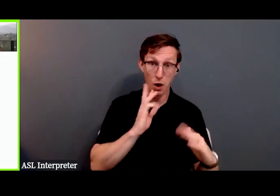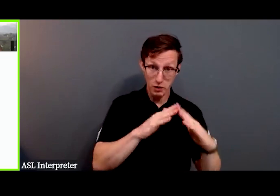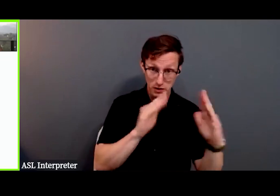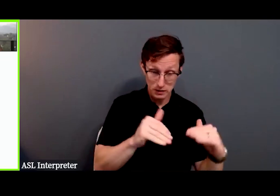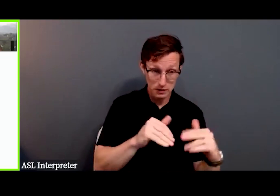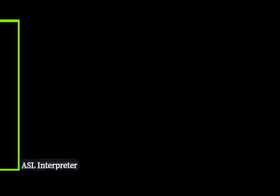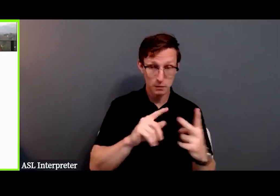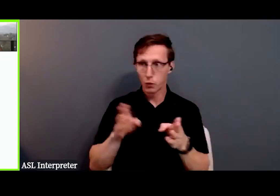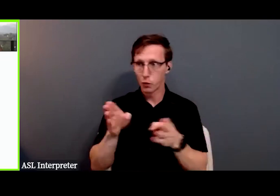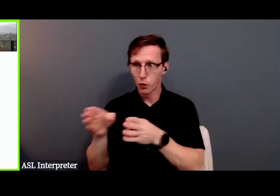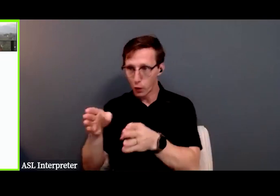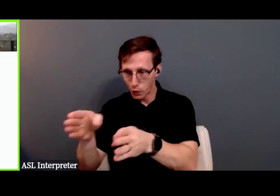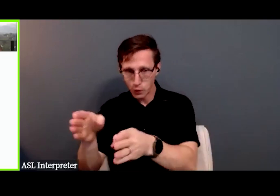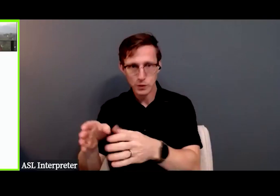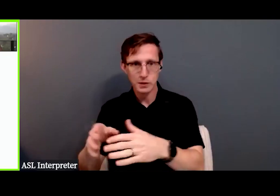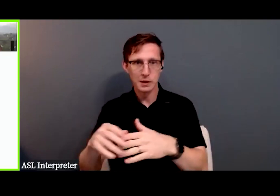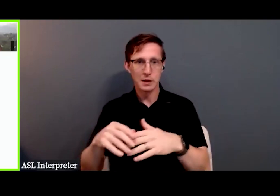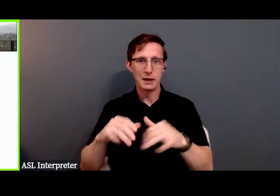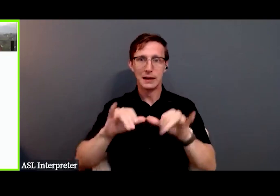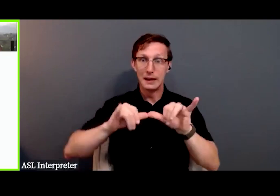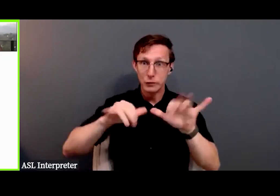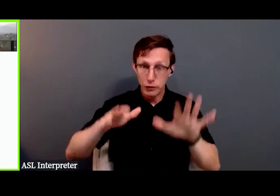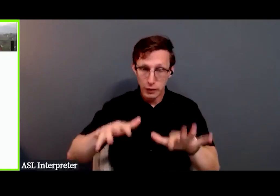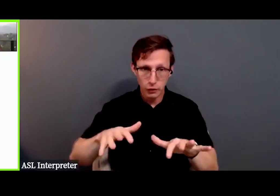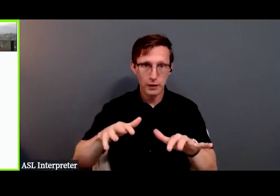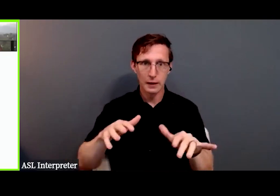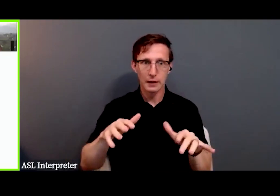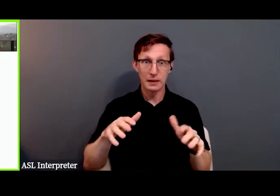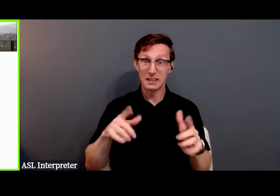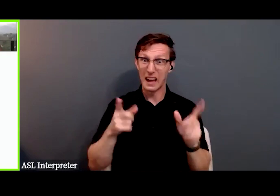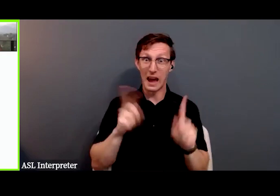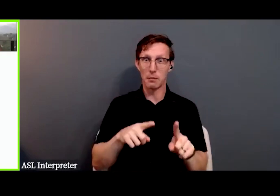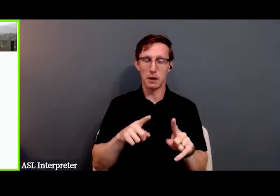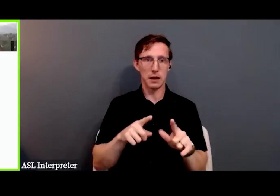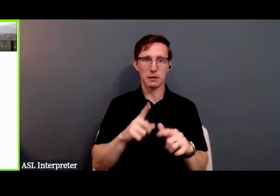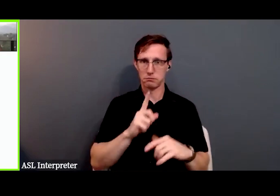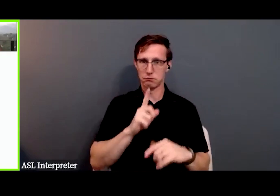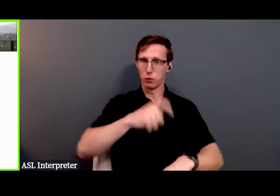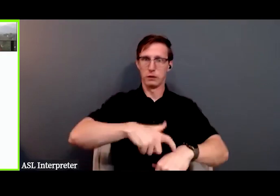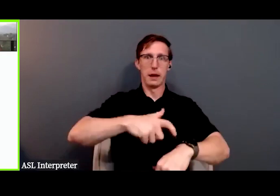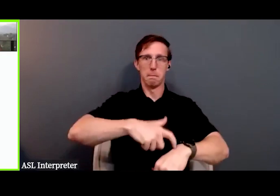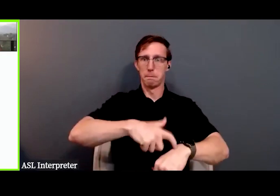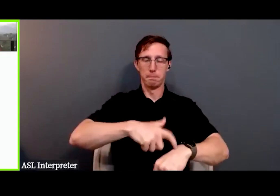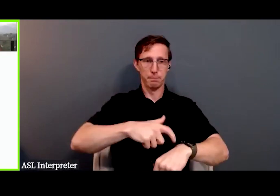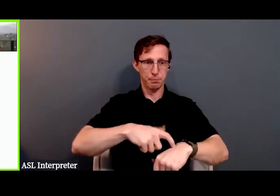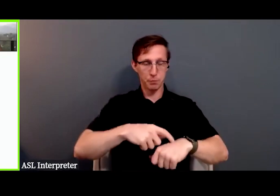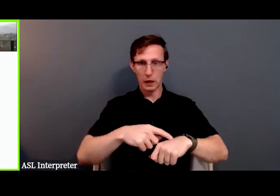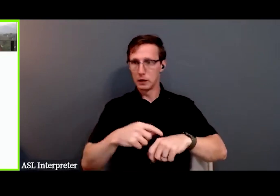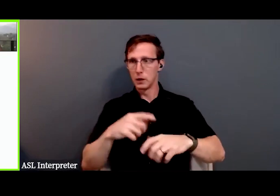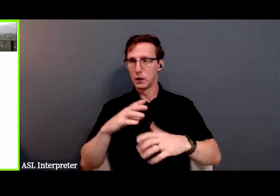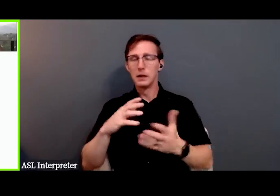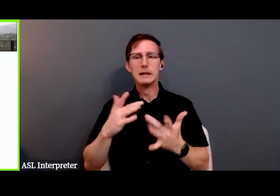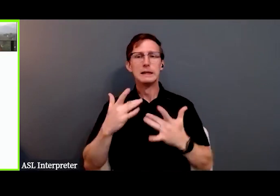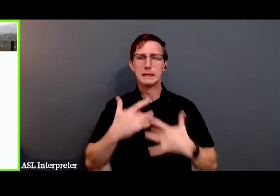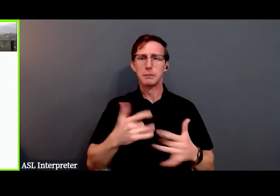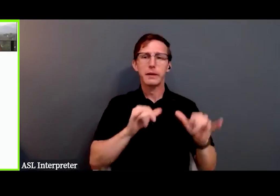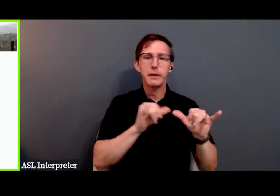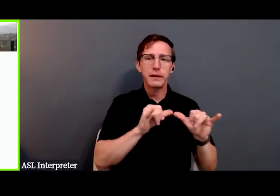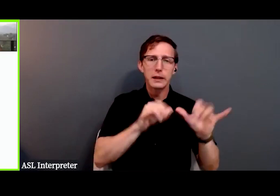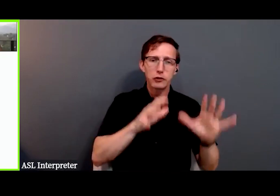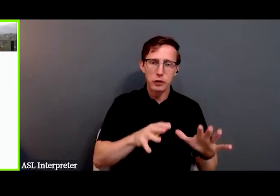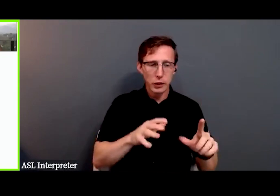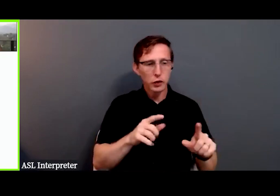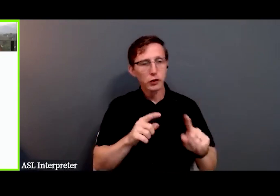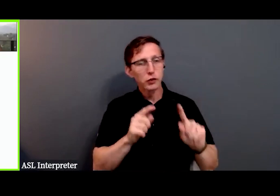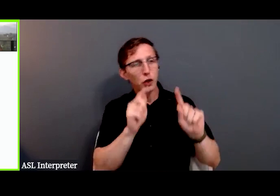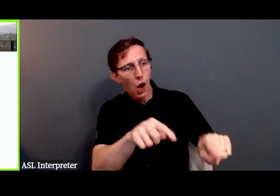do the design work. The engineering is actually happening in the field as the work occurs. Normally, you would have the engineers in the office, they would do the